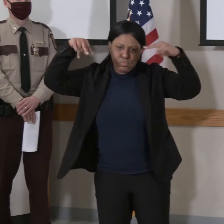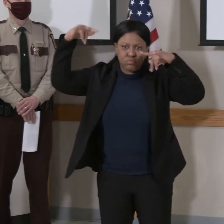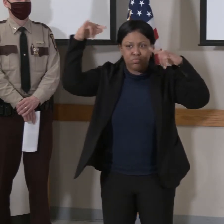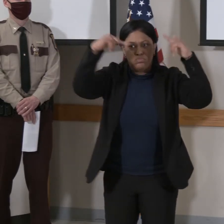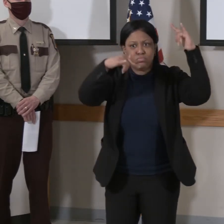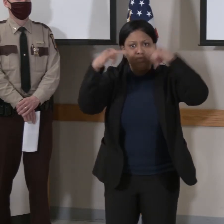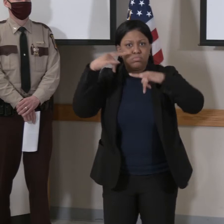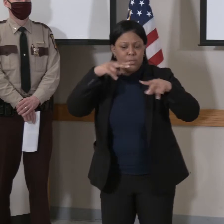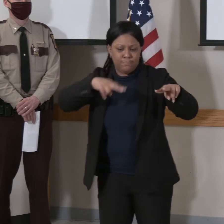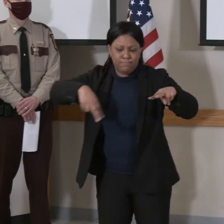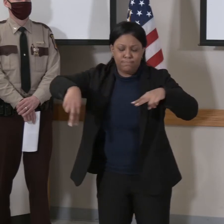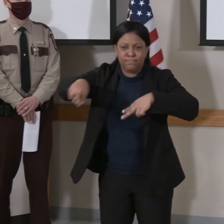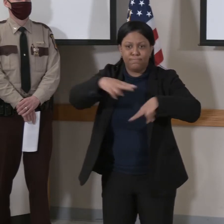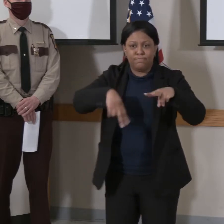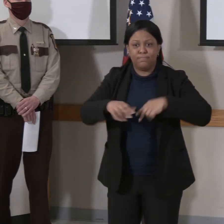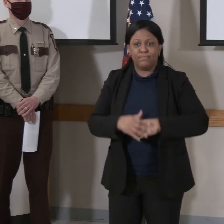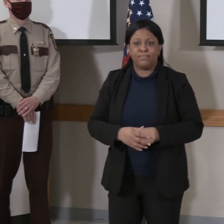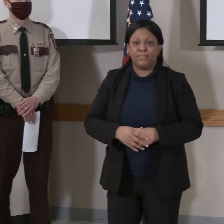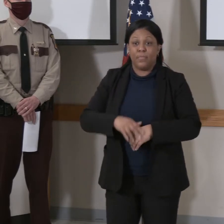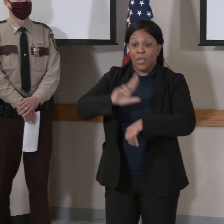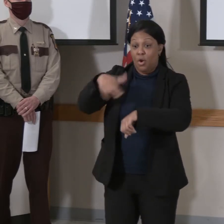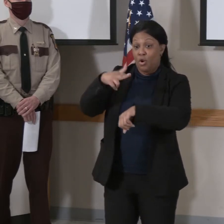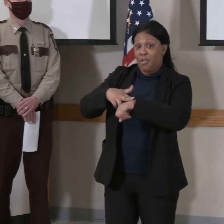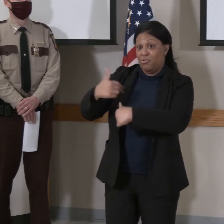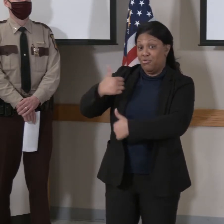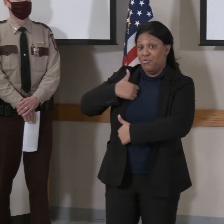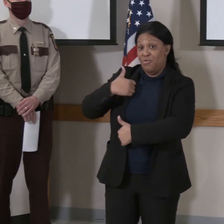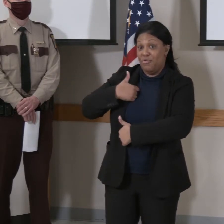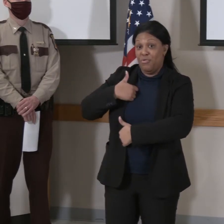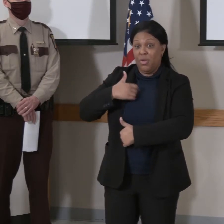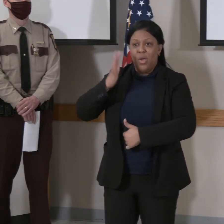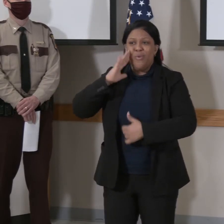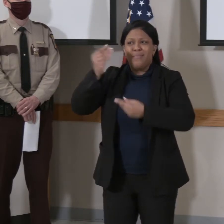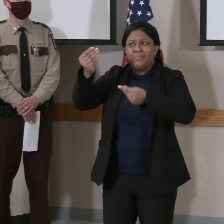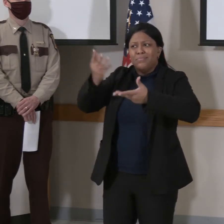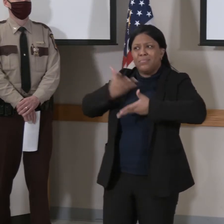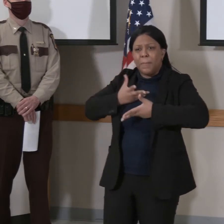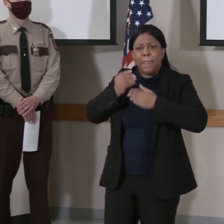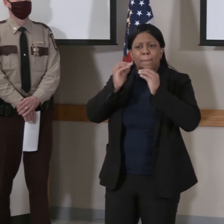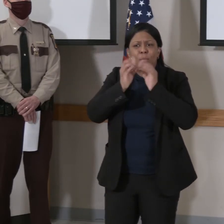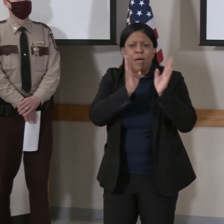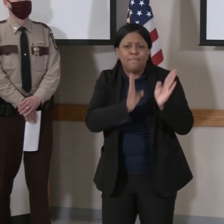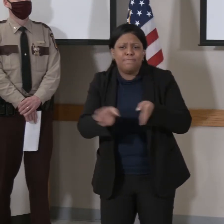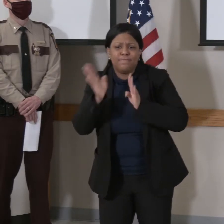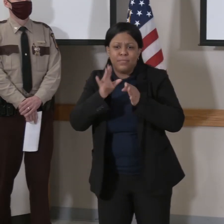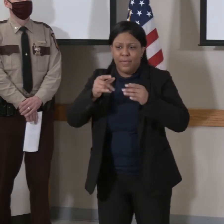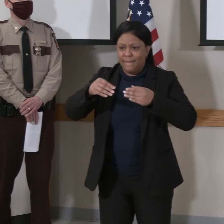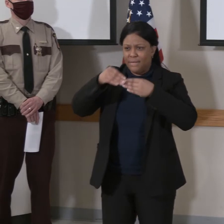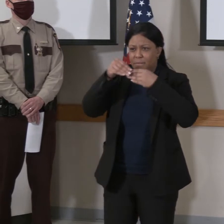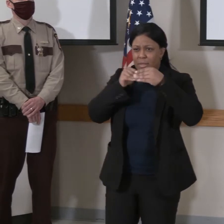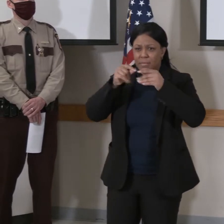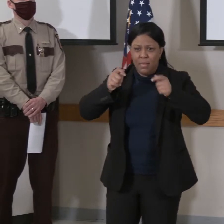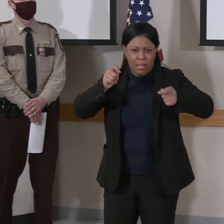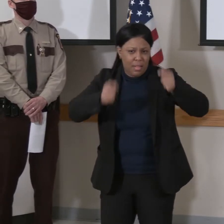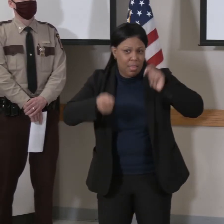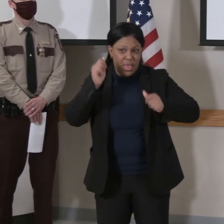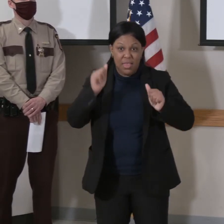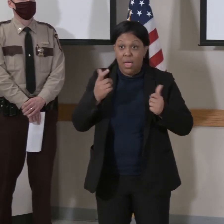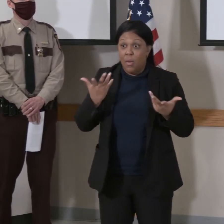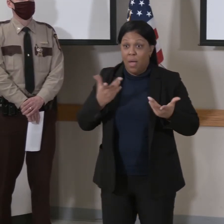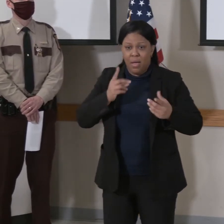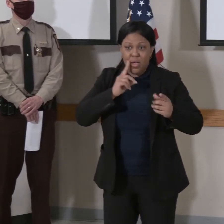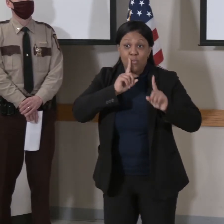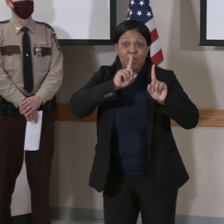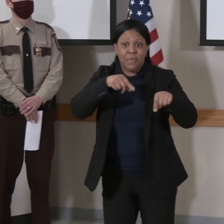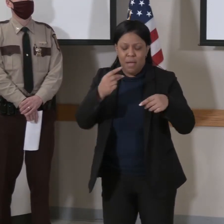National Guardsmen will provide us preparation and a more flexible and dynamic plan as we move forward.